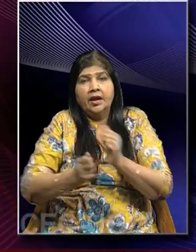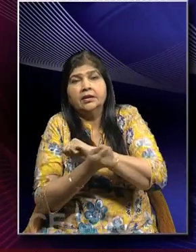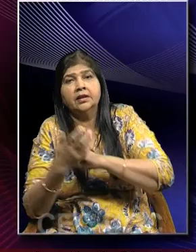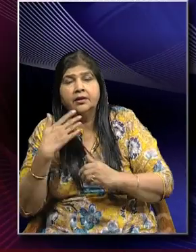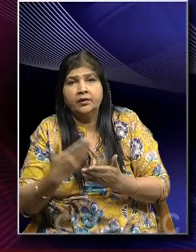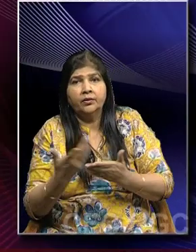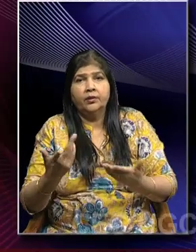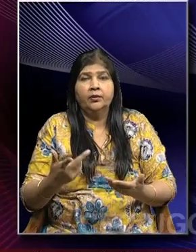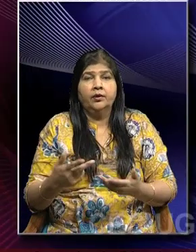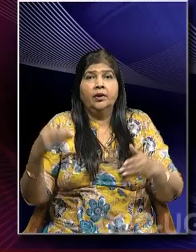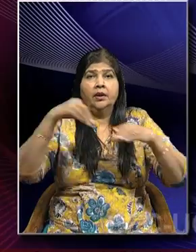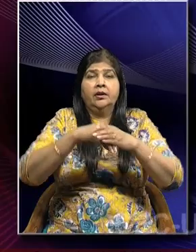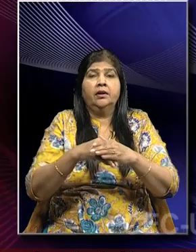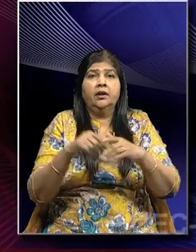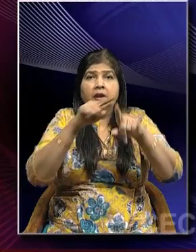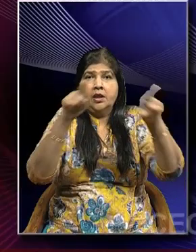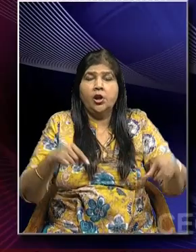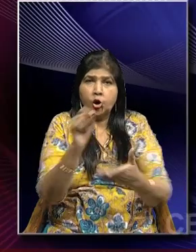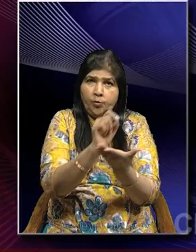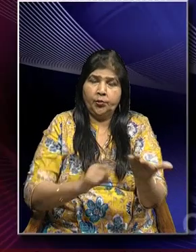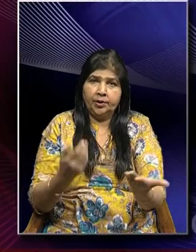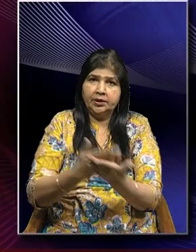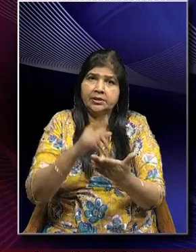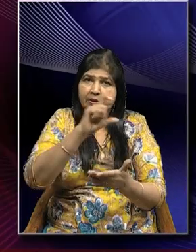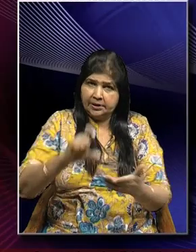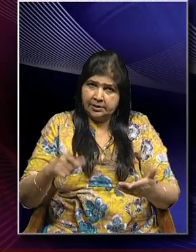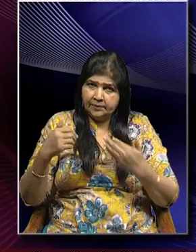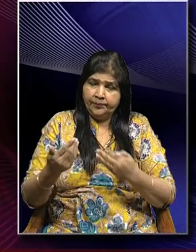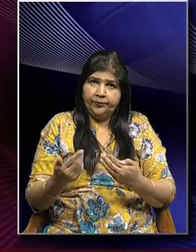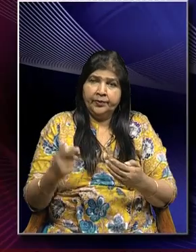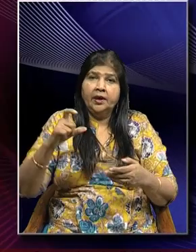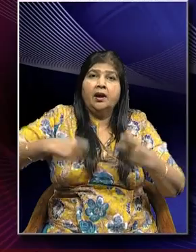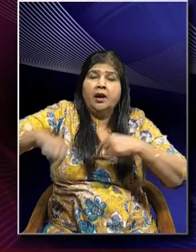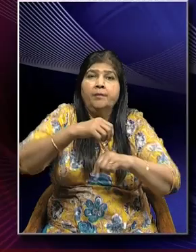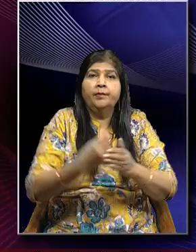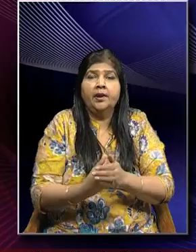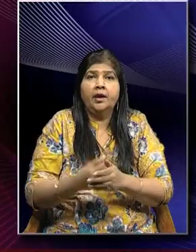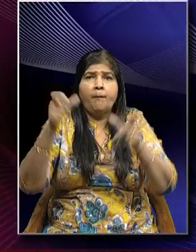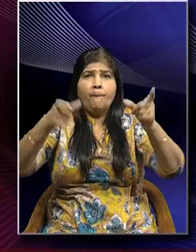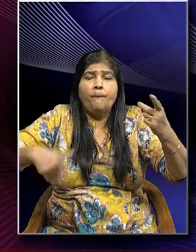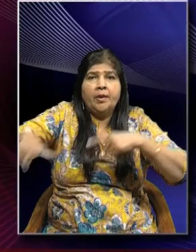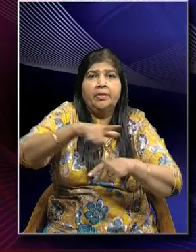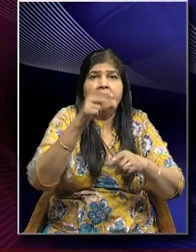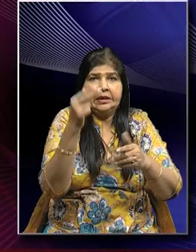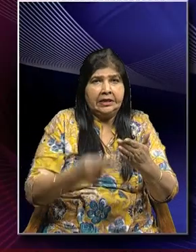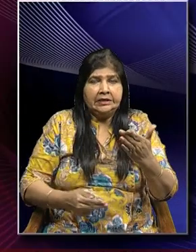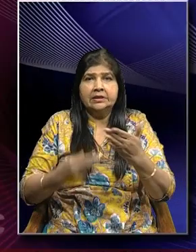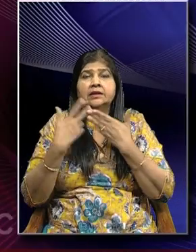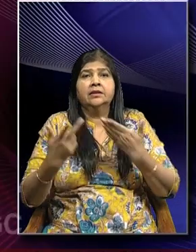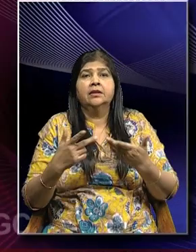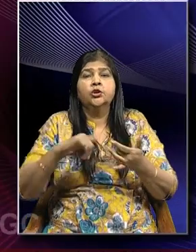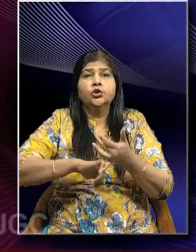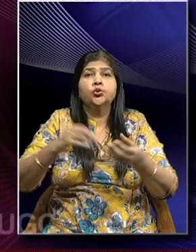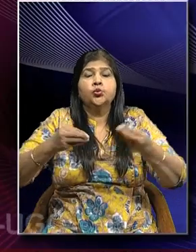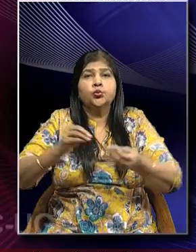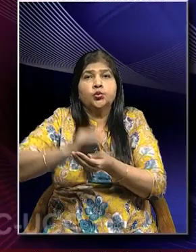of integrated reporting standards for the companies which are publicly listed, which are listed in the stock exchange. For